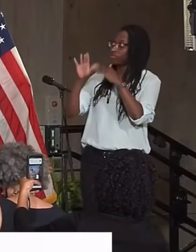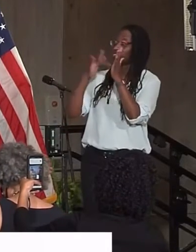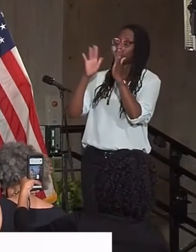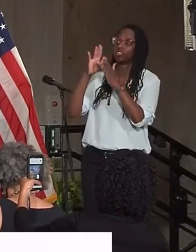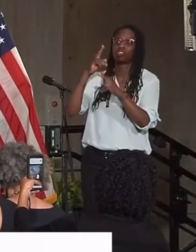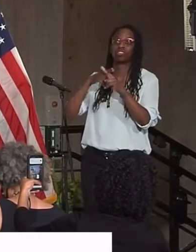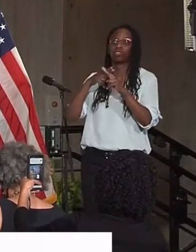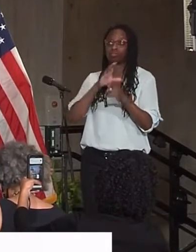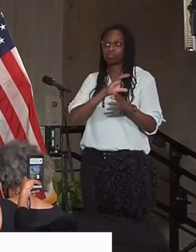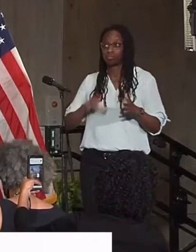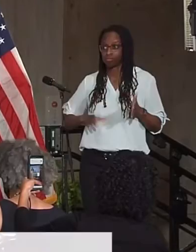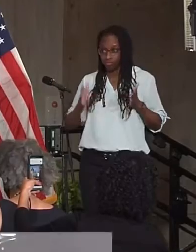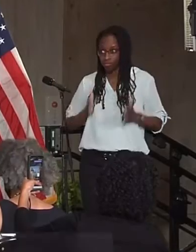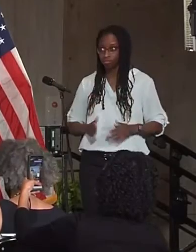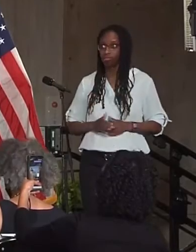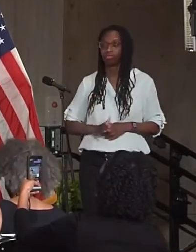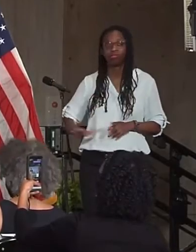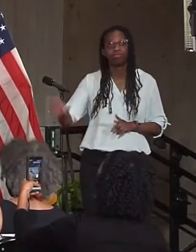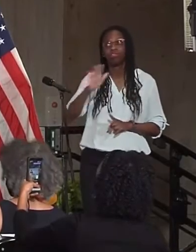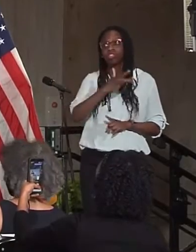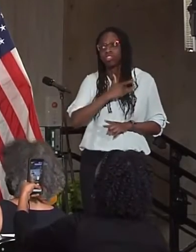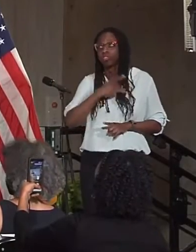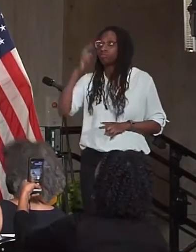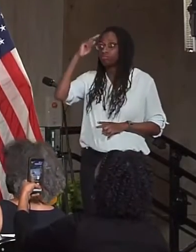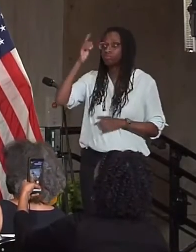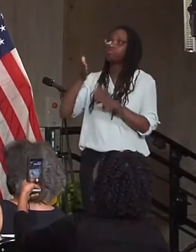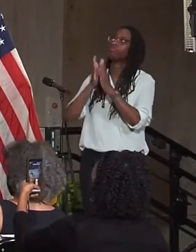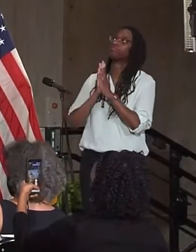mind say, amen.